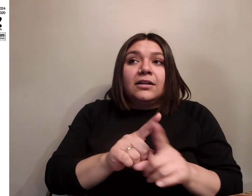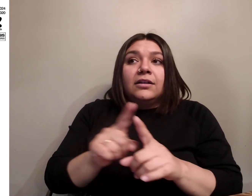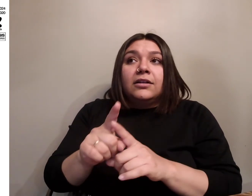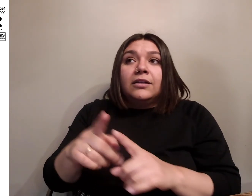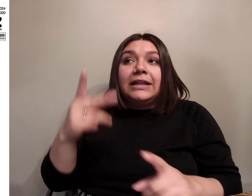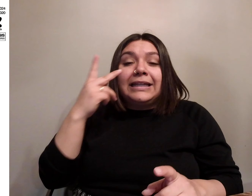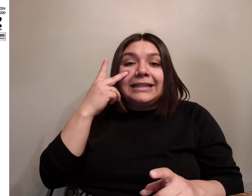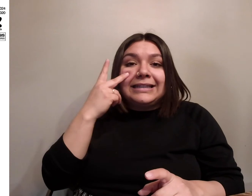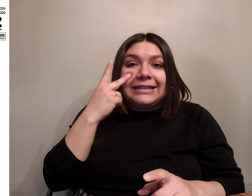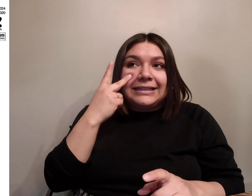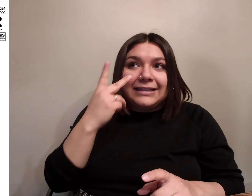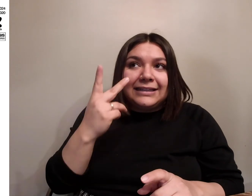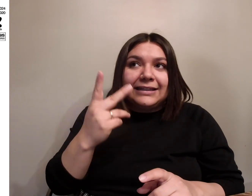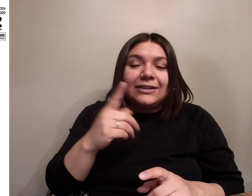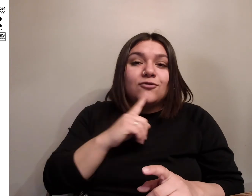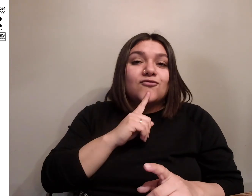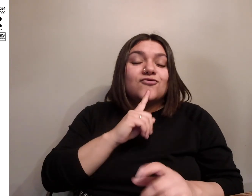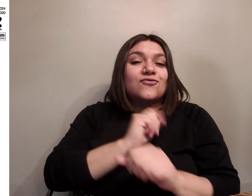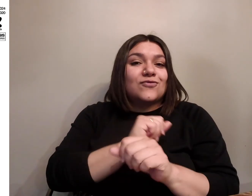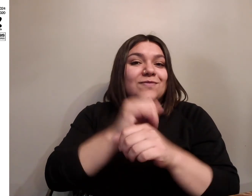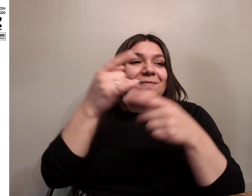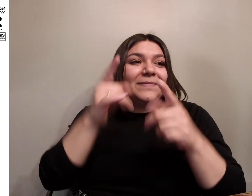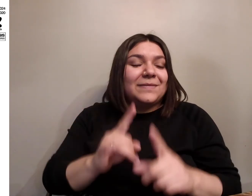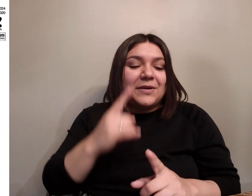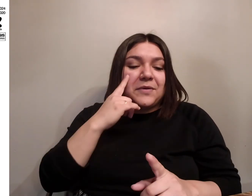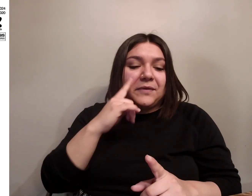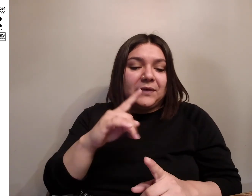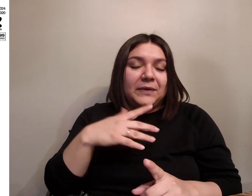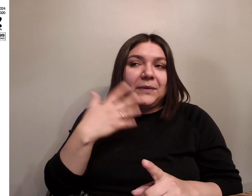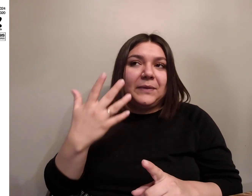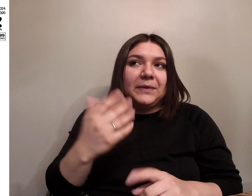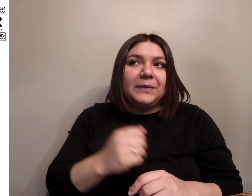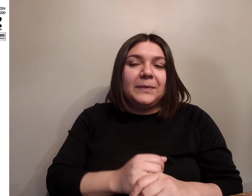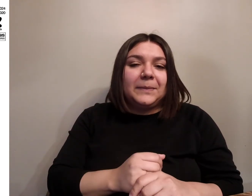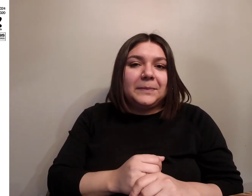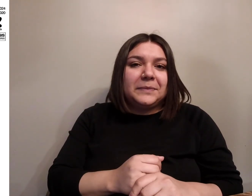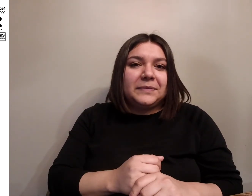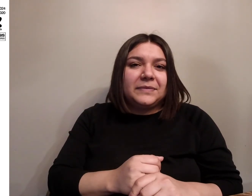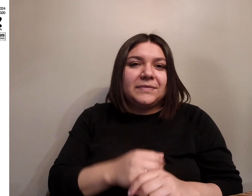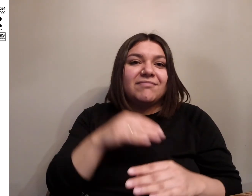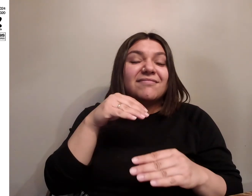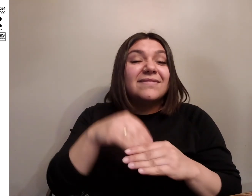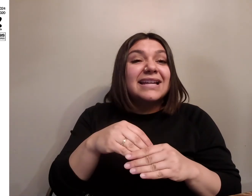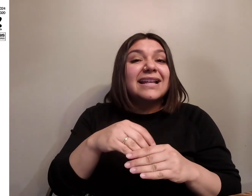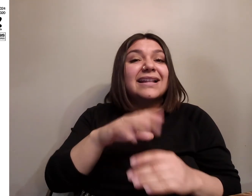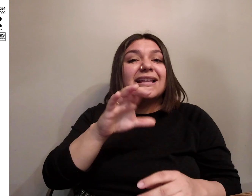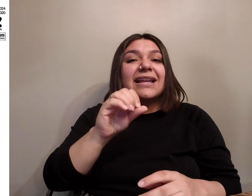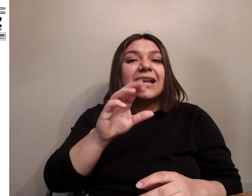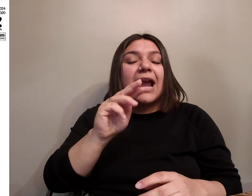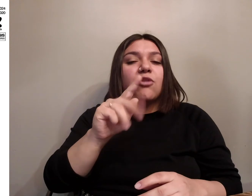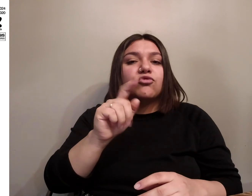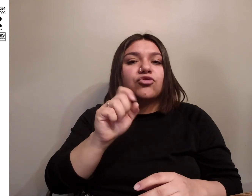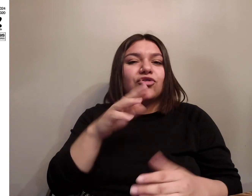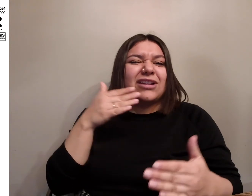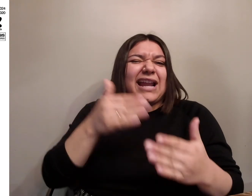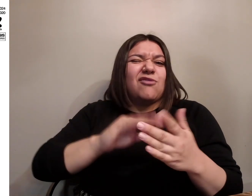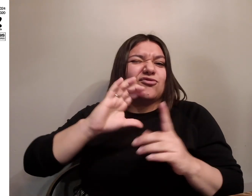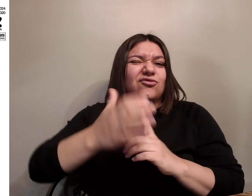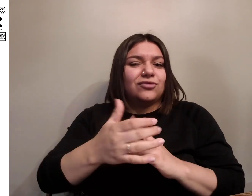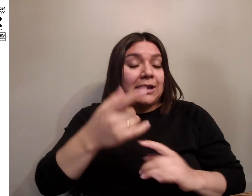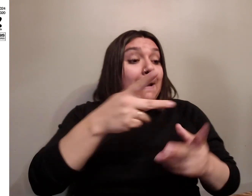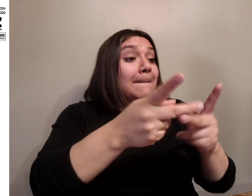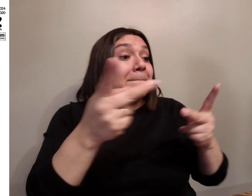the time and whatnot. But where I could really see it going on was in